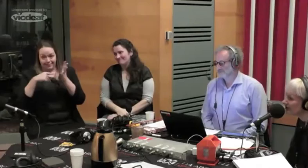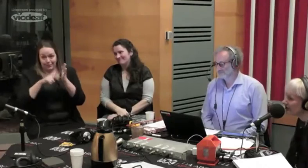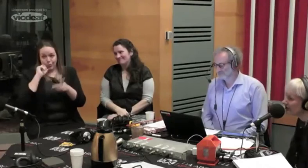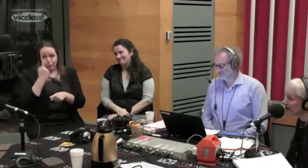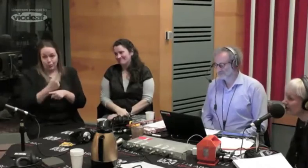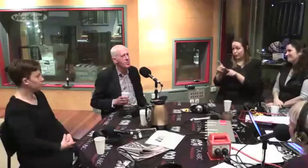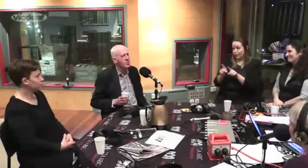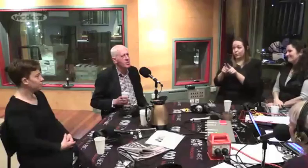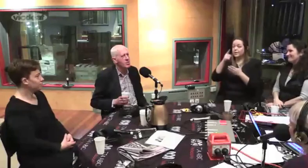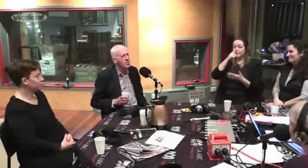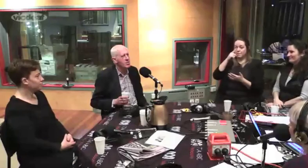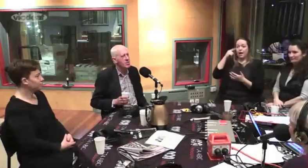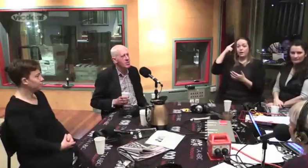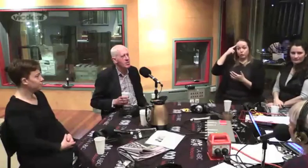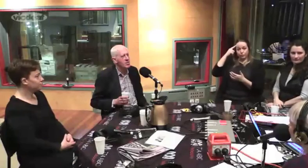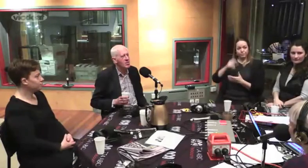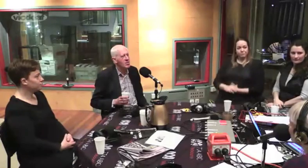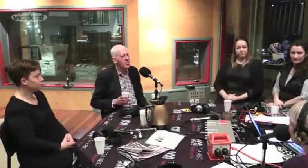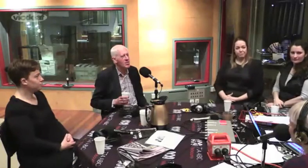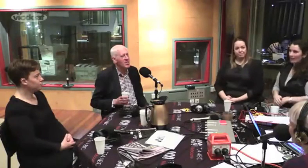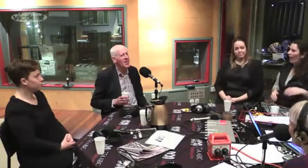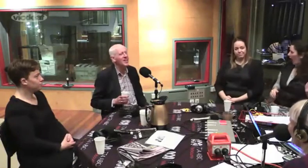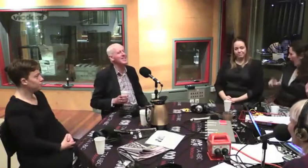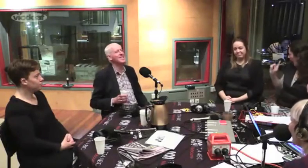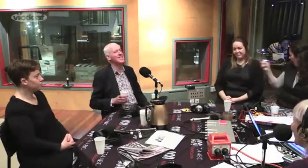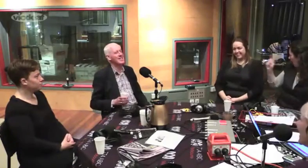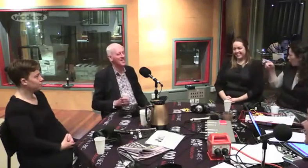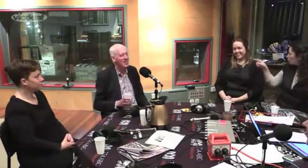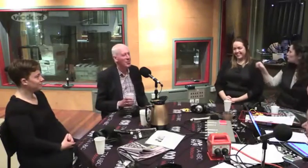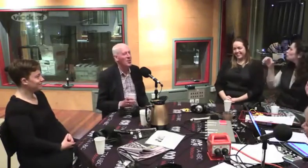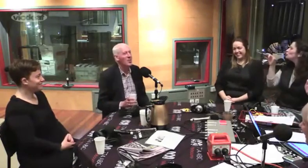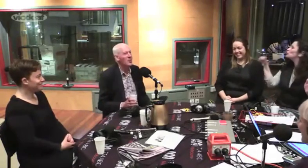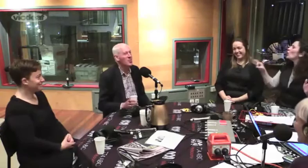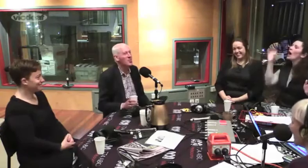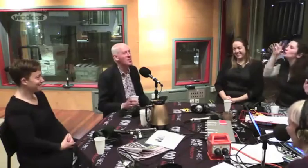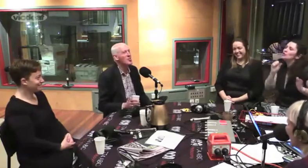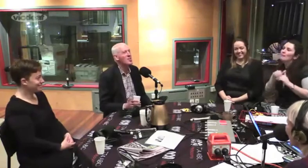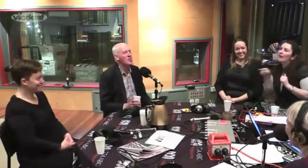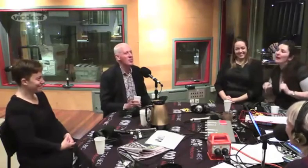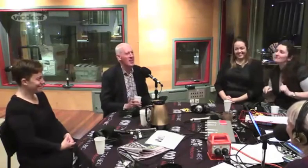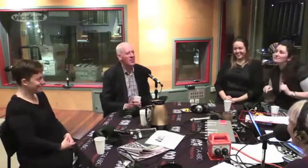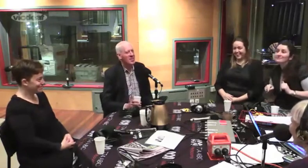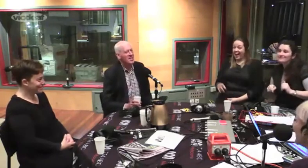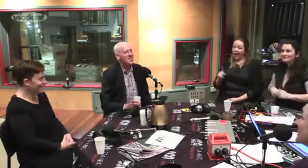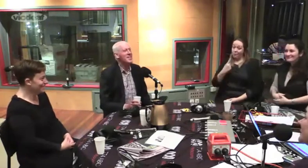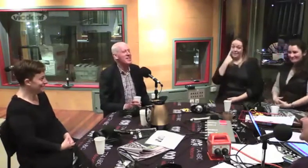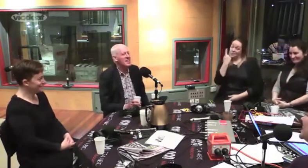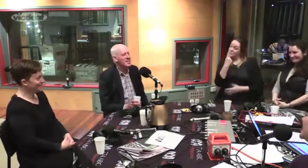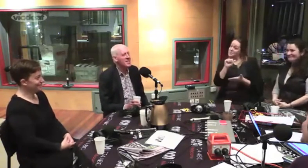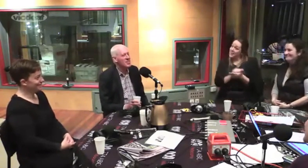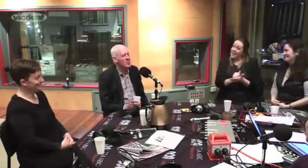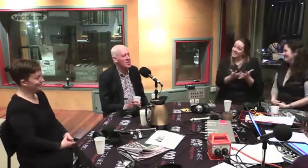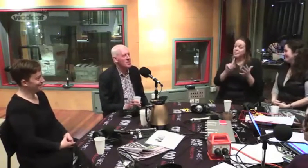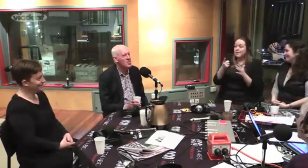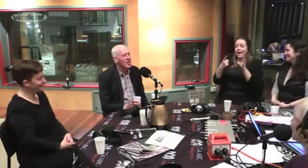you know, the assumptions... I don't think you should have that make that assumption whatsoever. Well, we'll see who's right, John. But